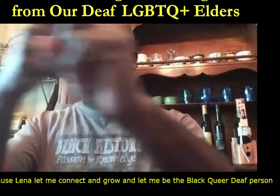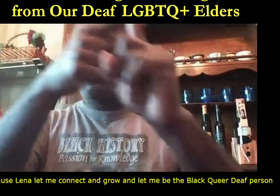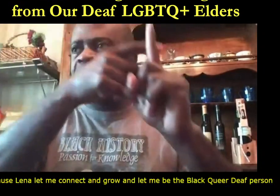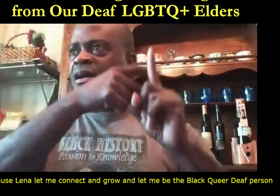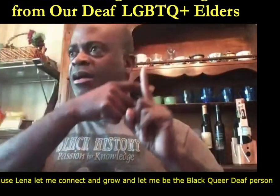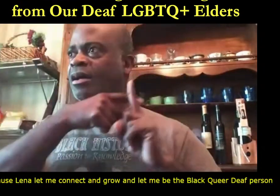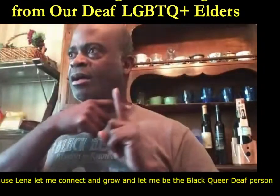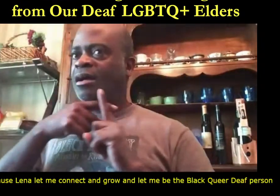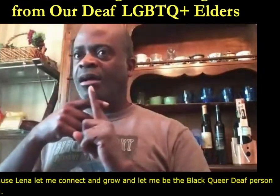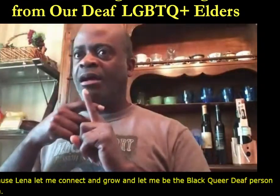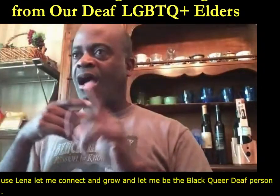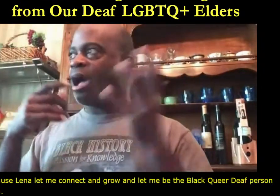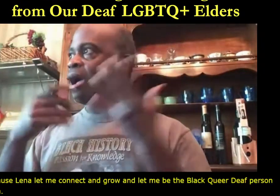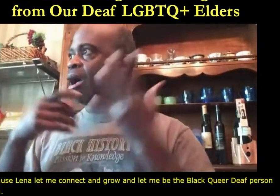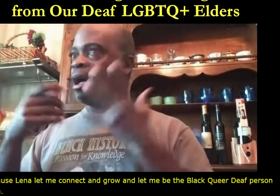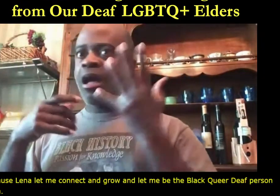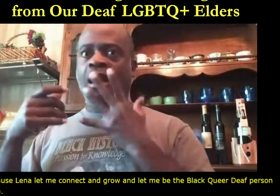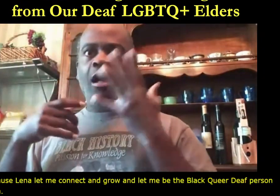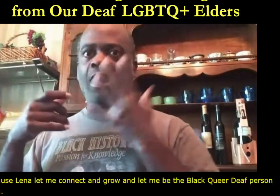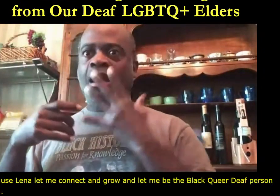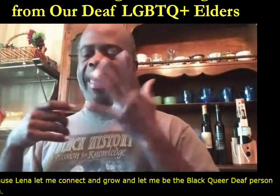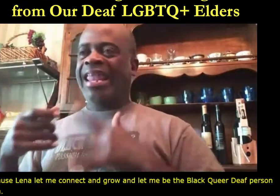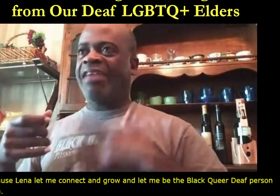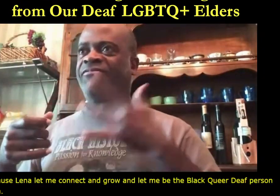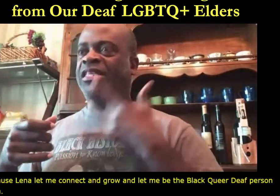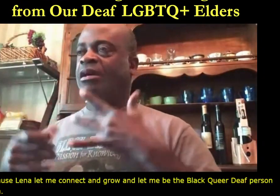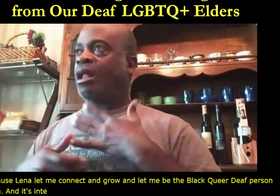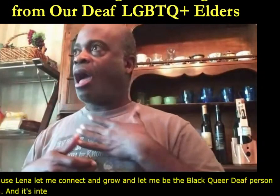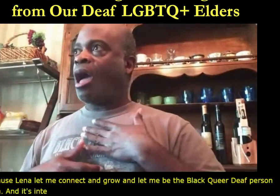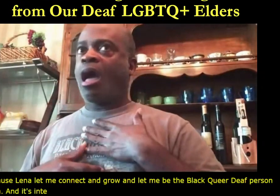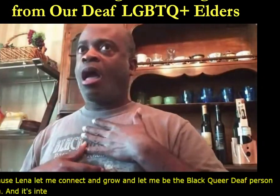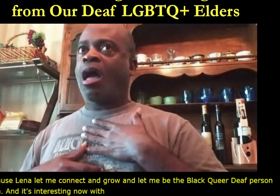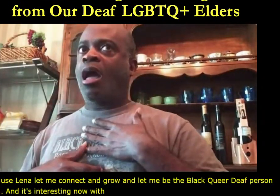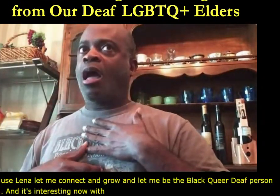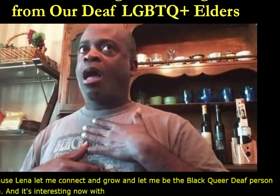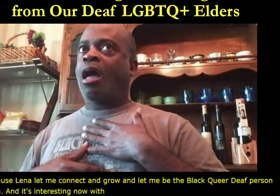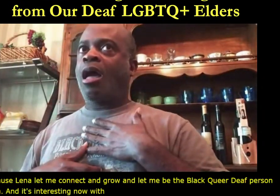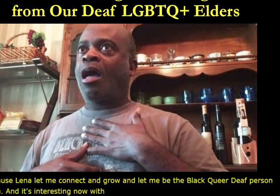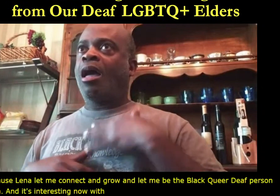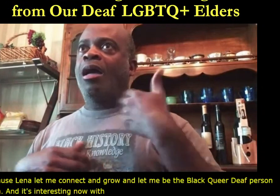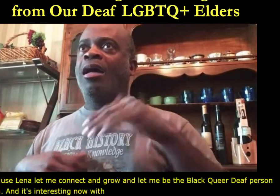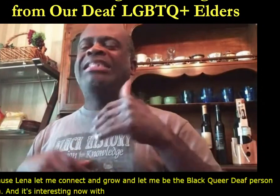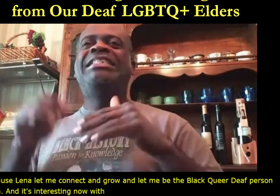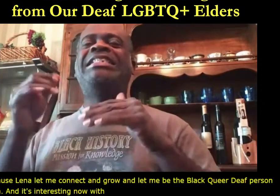has become so positive with this lifestyle and i feel